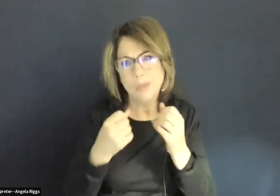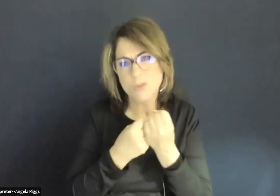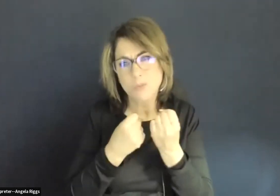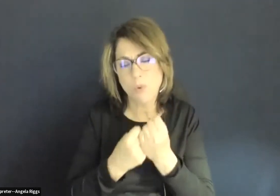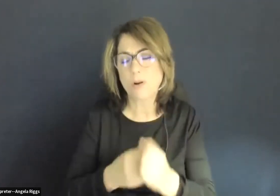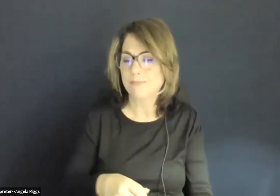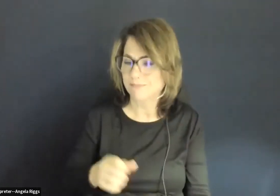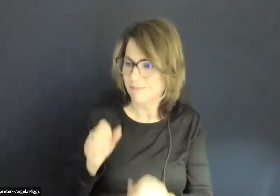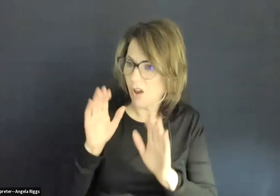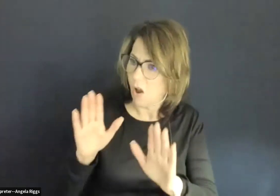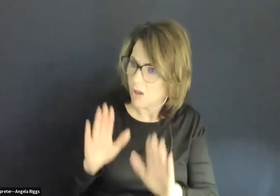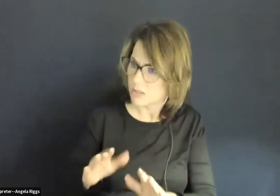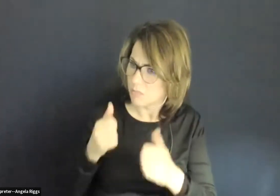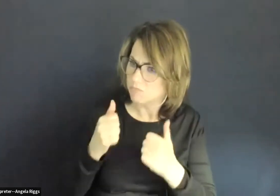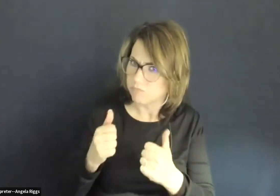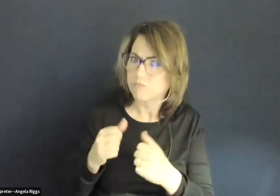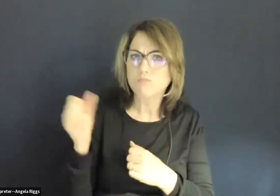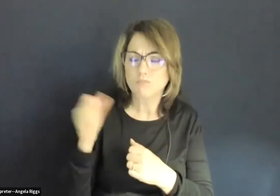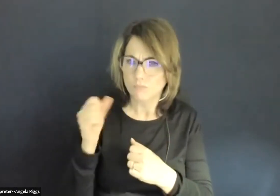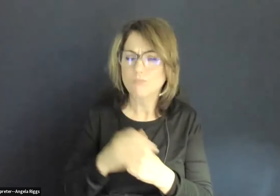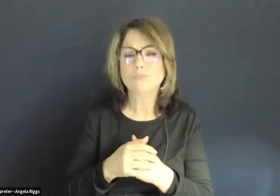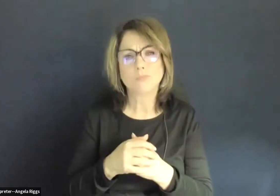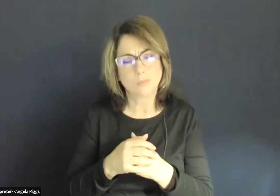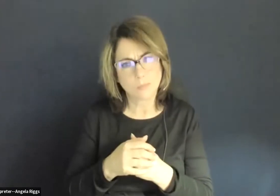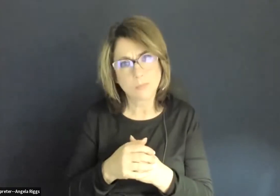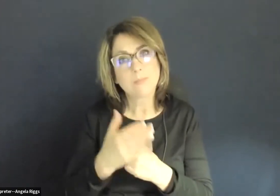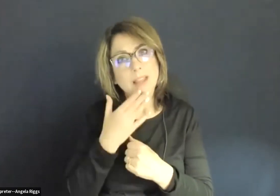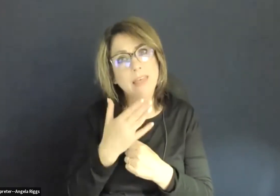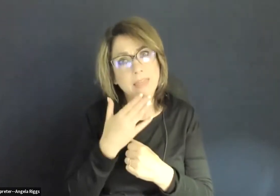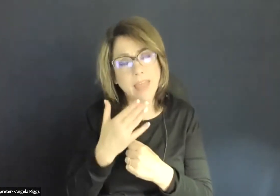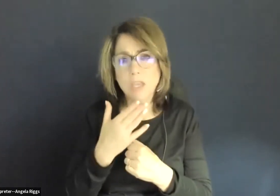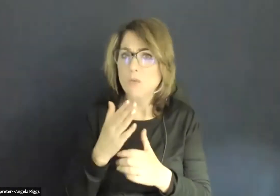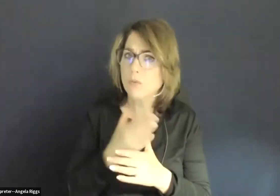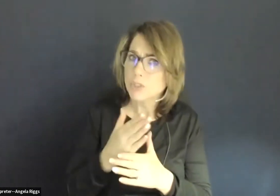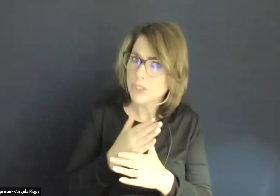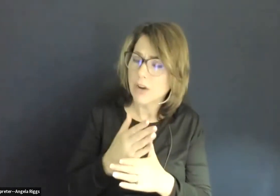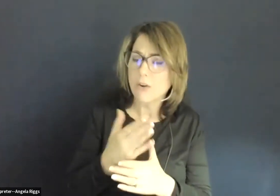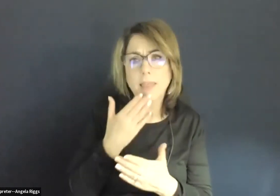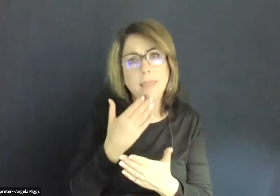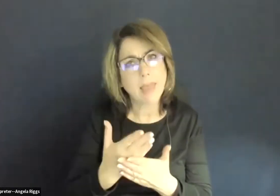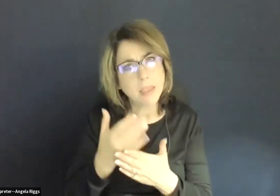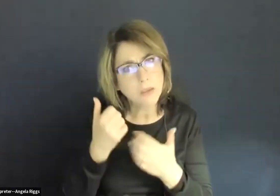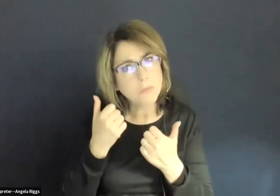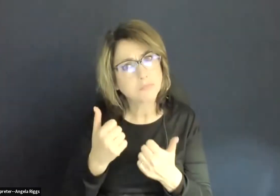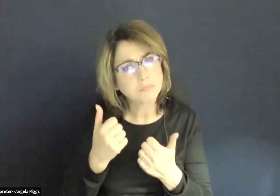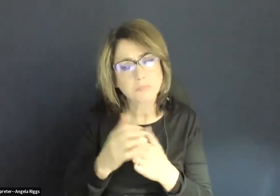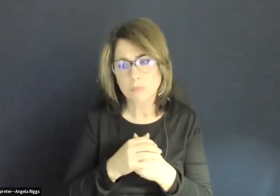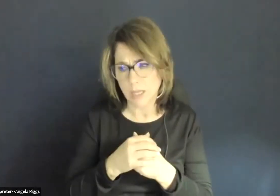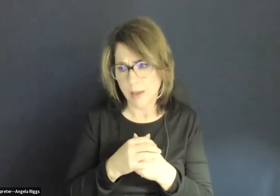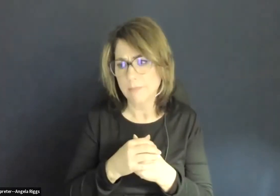Awesome. Some good stuff. Thank you all for sharing. Let's see, we have more.